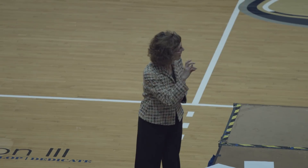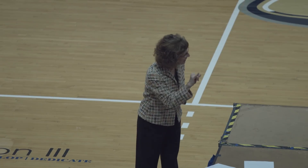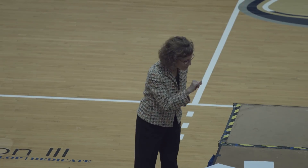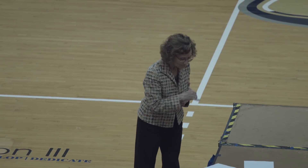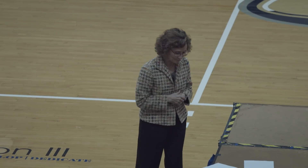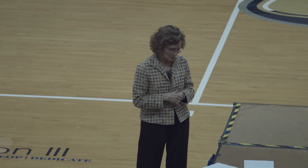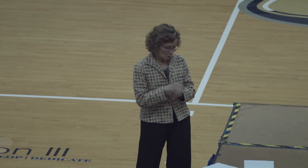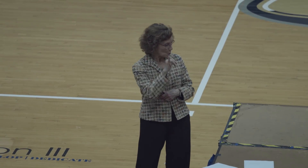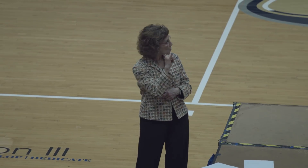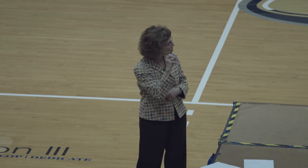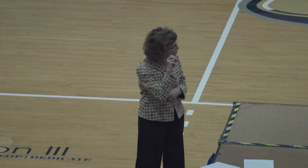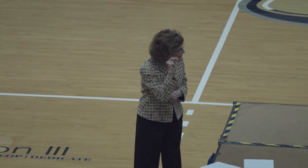on the panel.